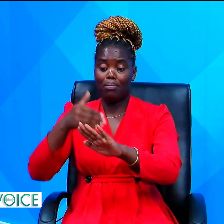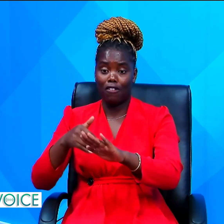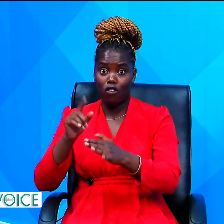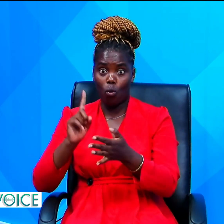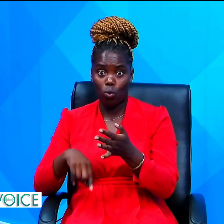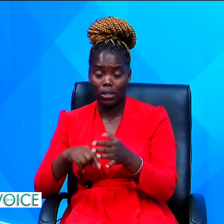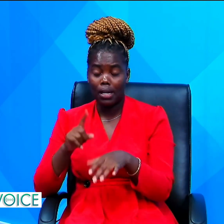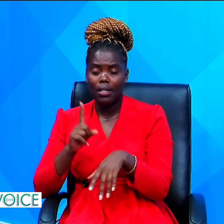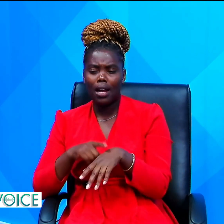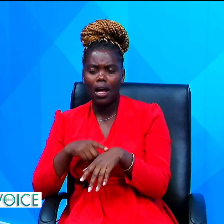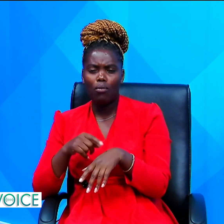assume. Before I said,